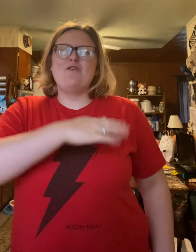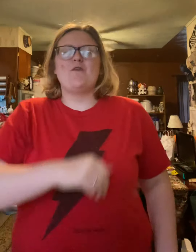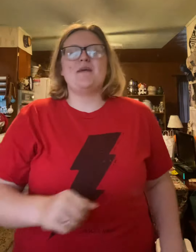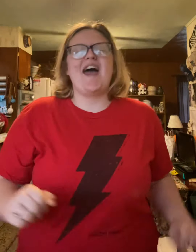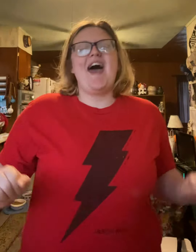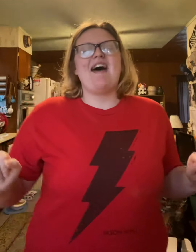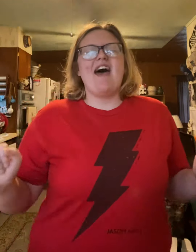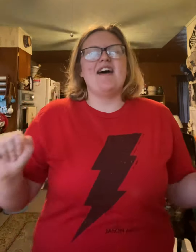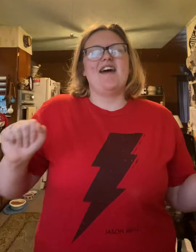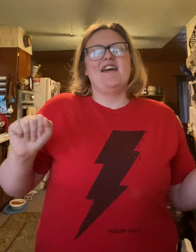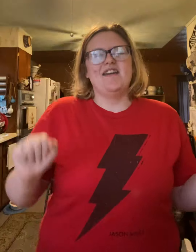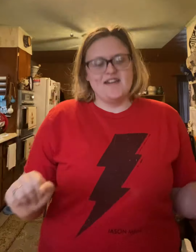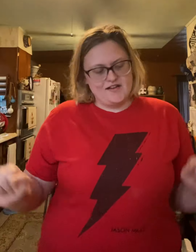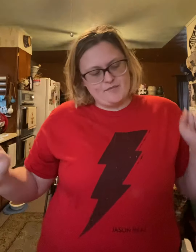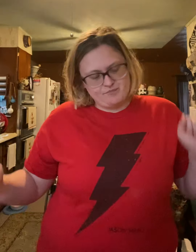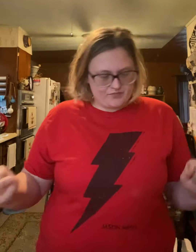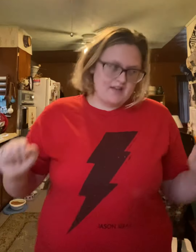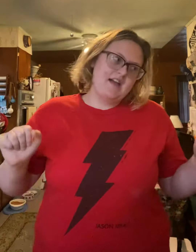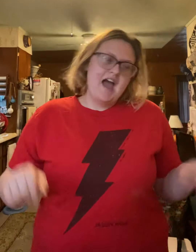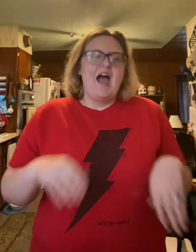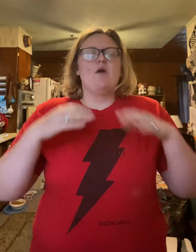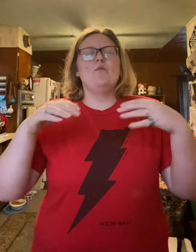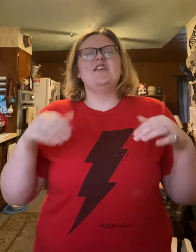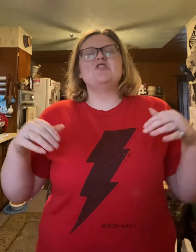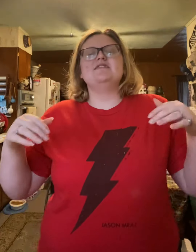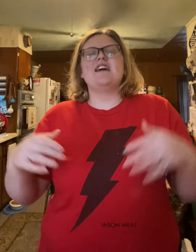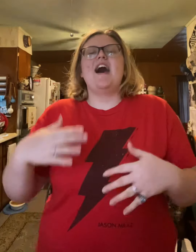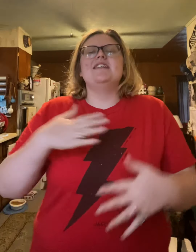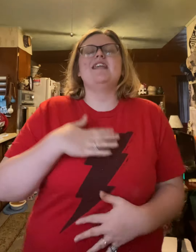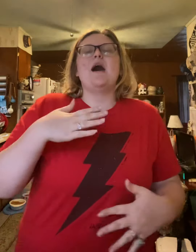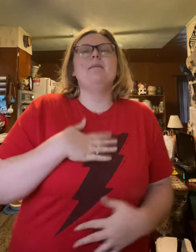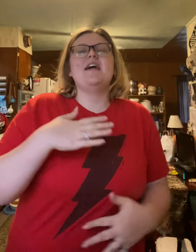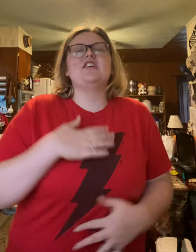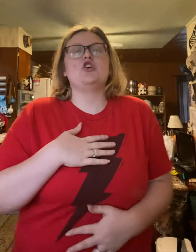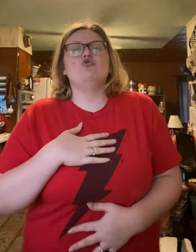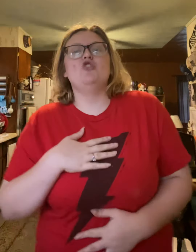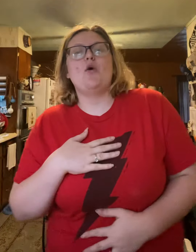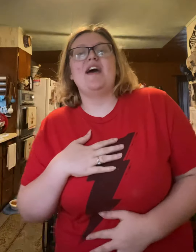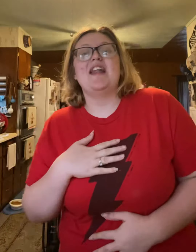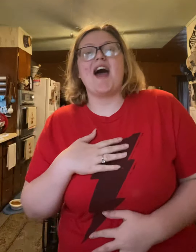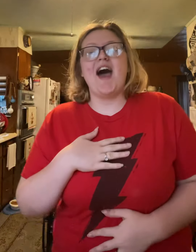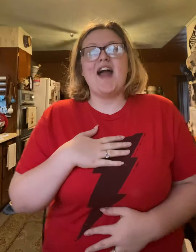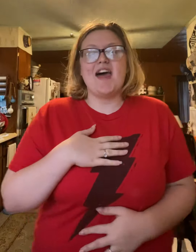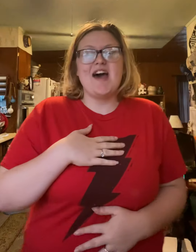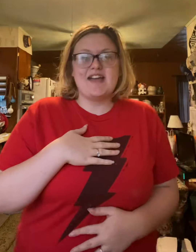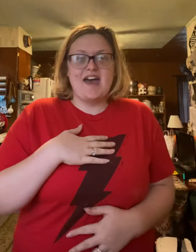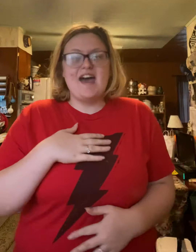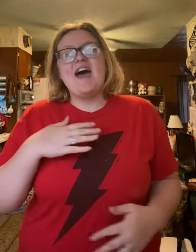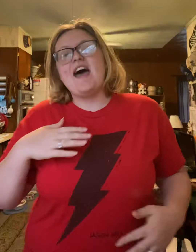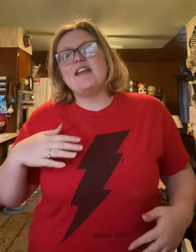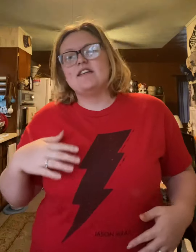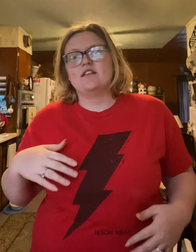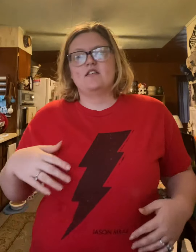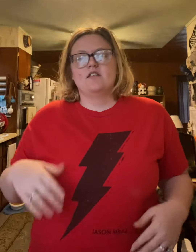for me, ay. And when you're done, I'll make you do it all again.